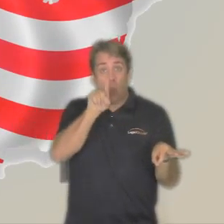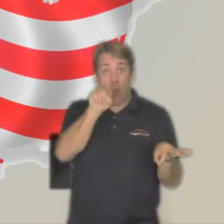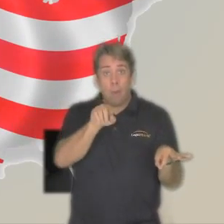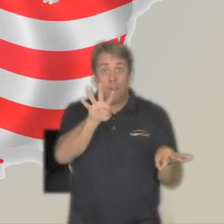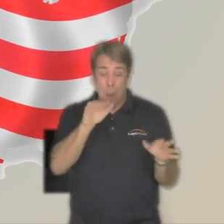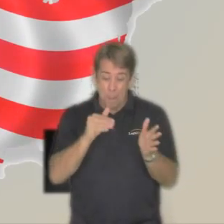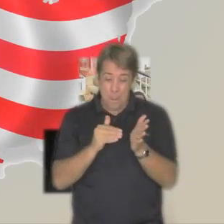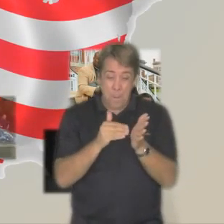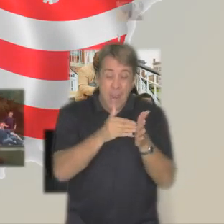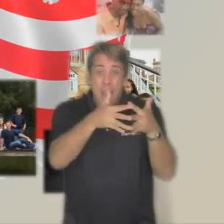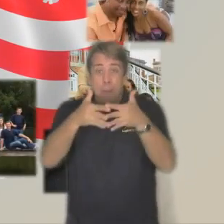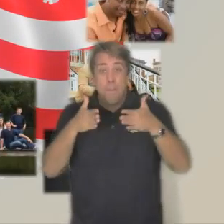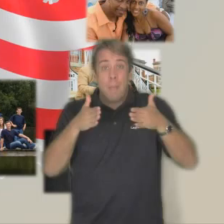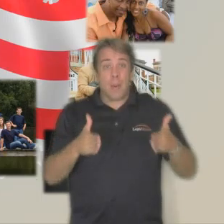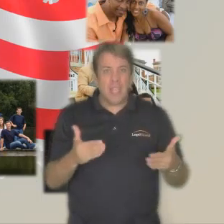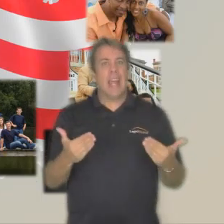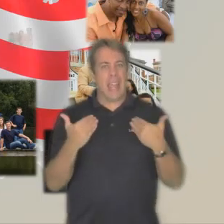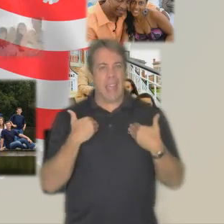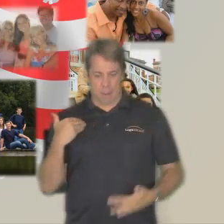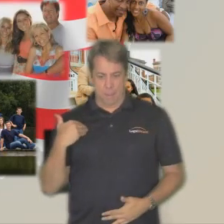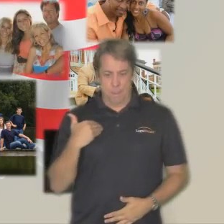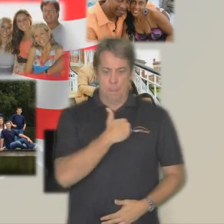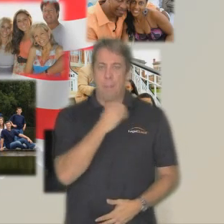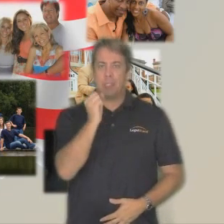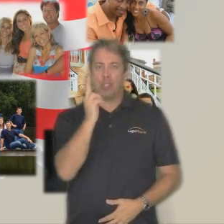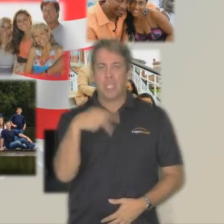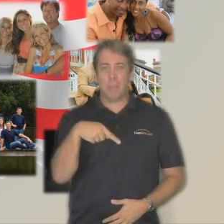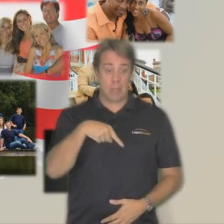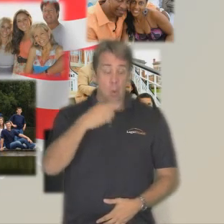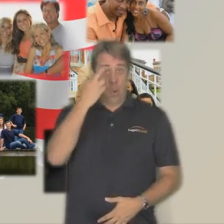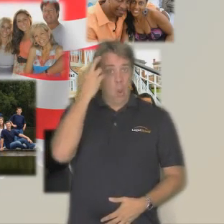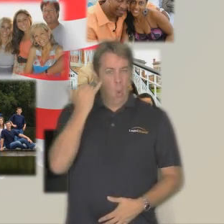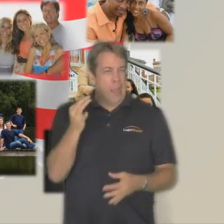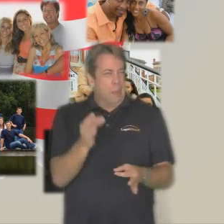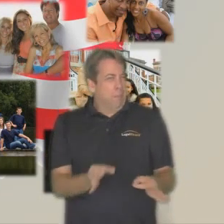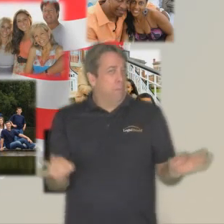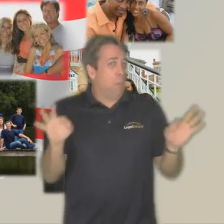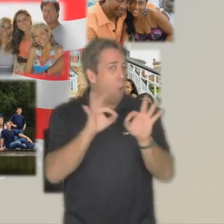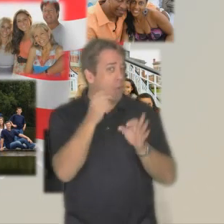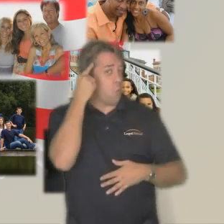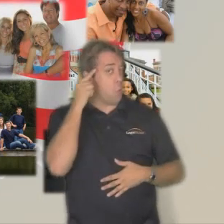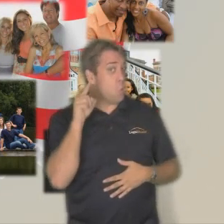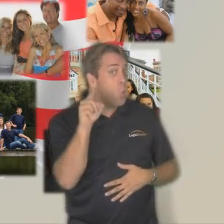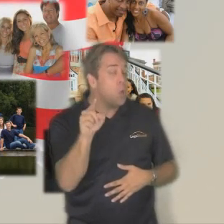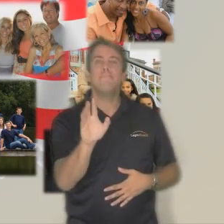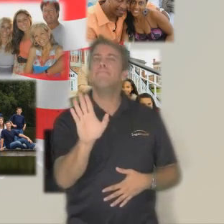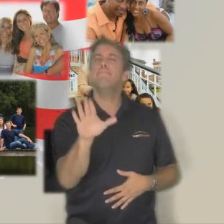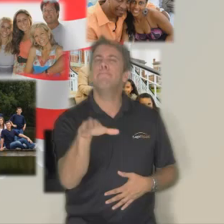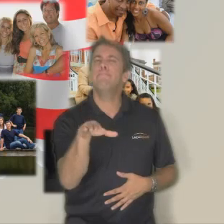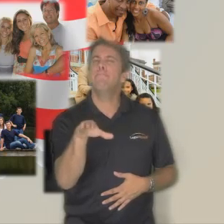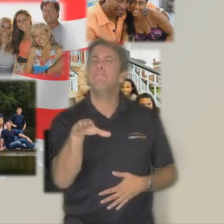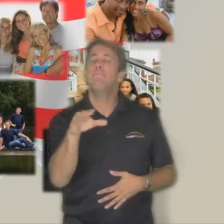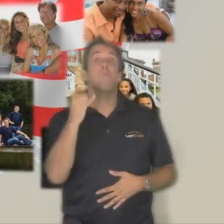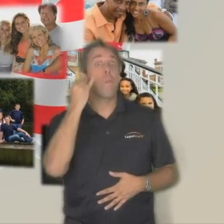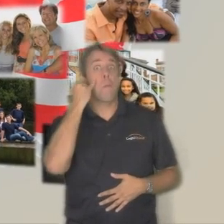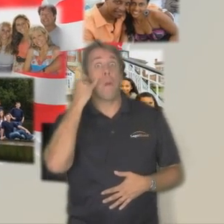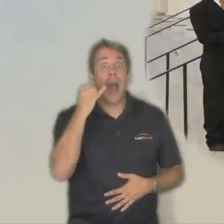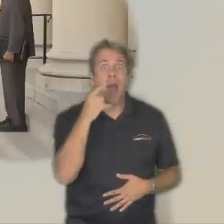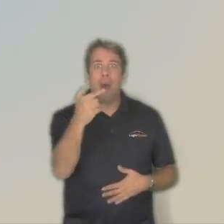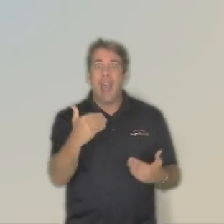1.4 million families just like mine benefit from owning this membership and whether it would be of value to you.